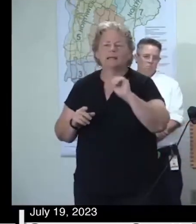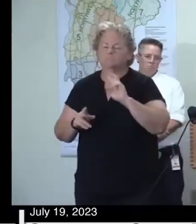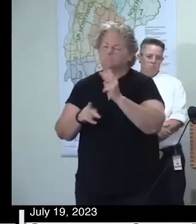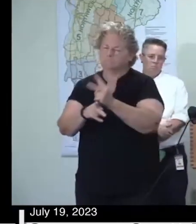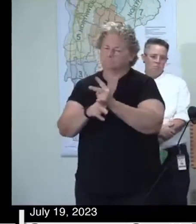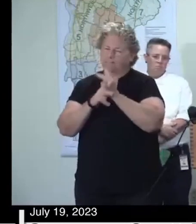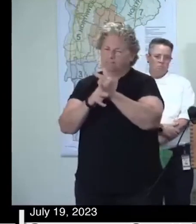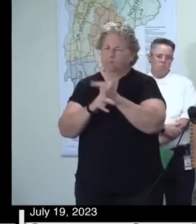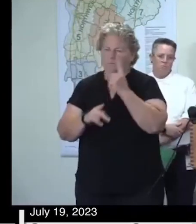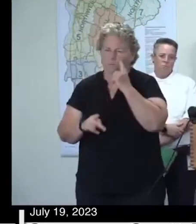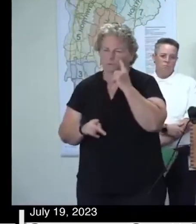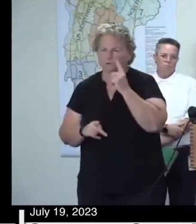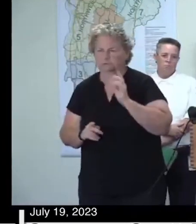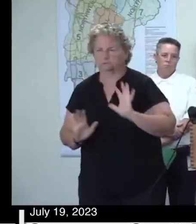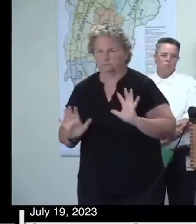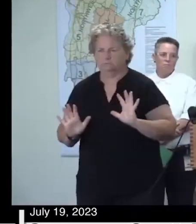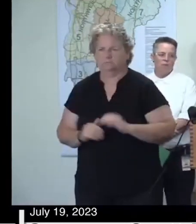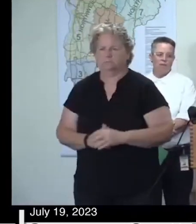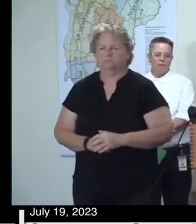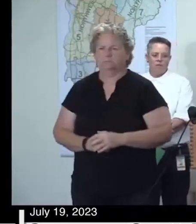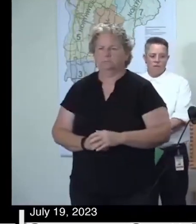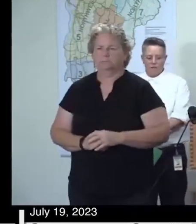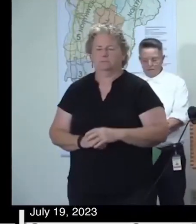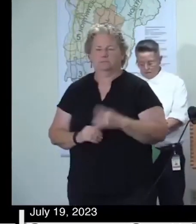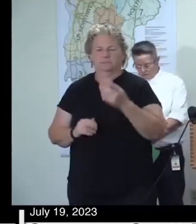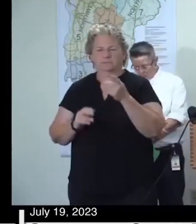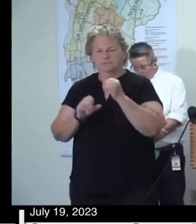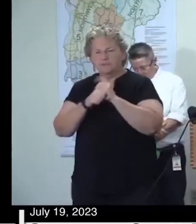do not, don't trust them.